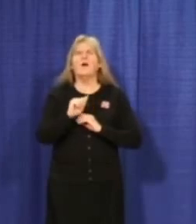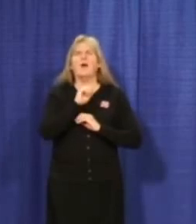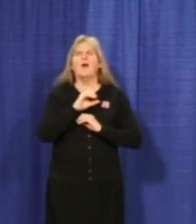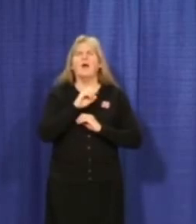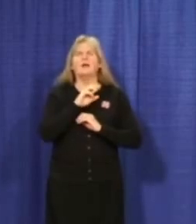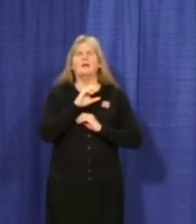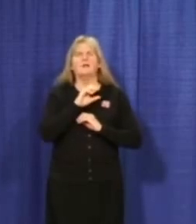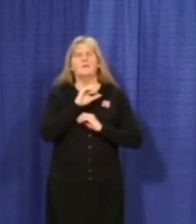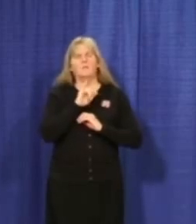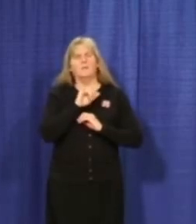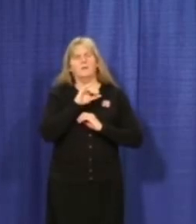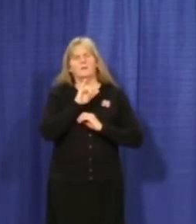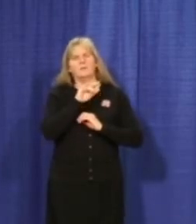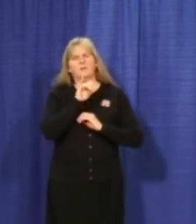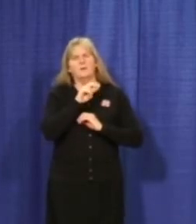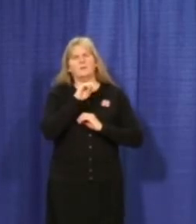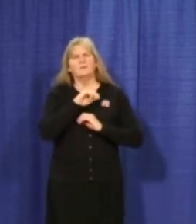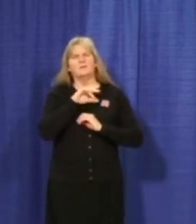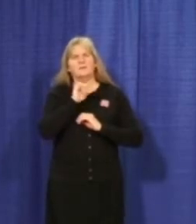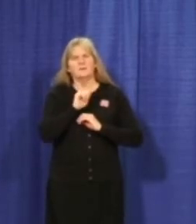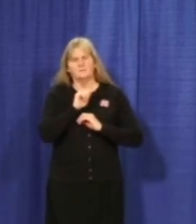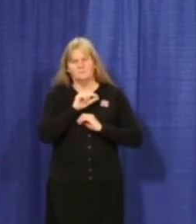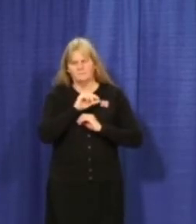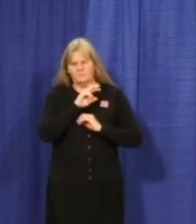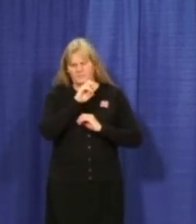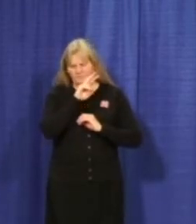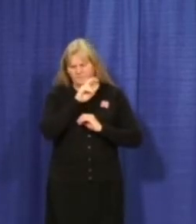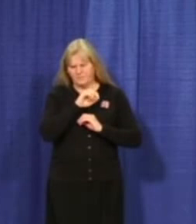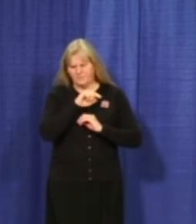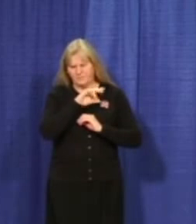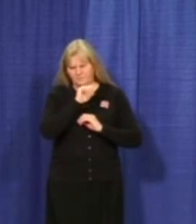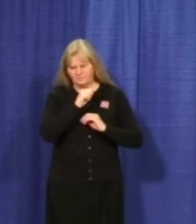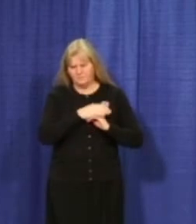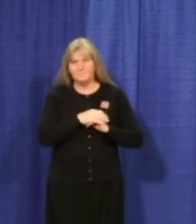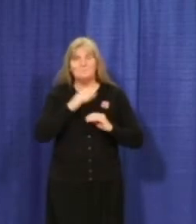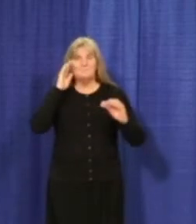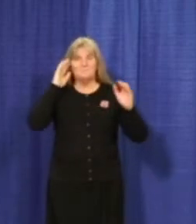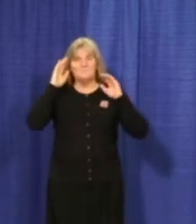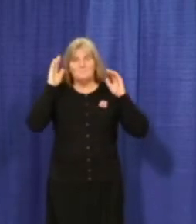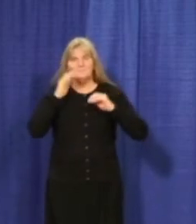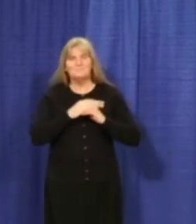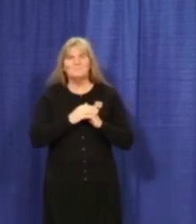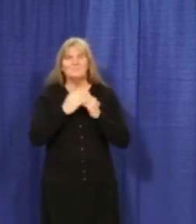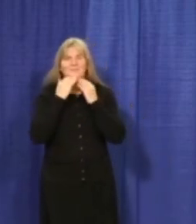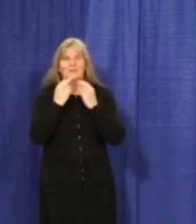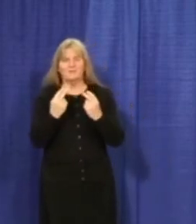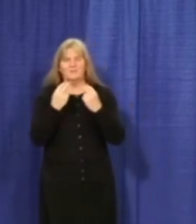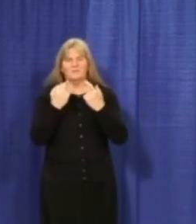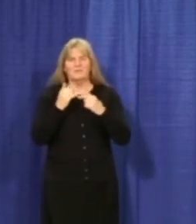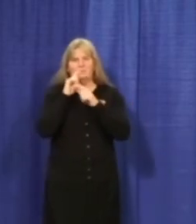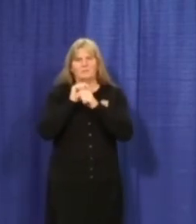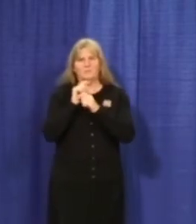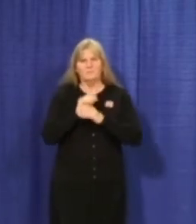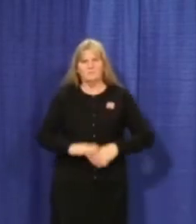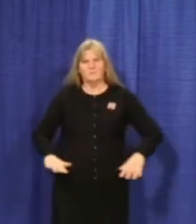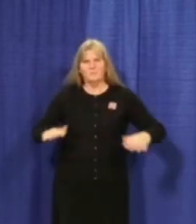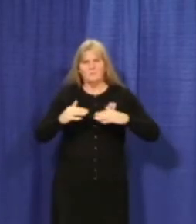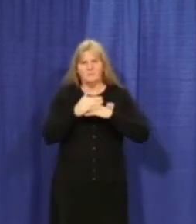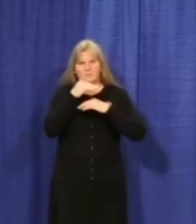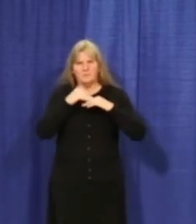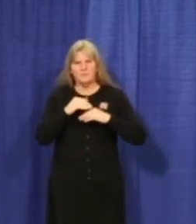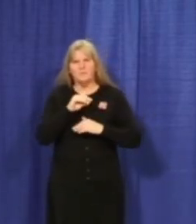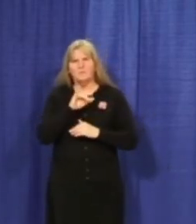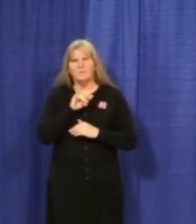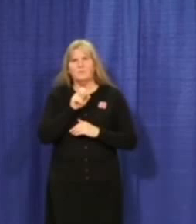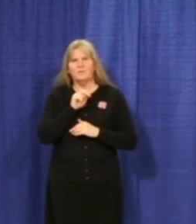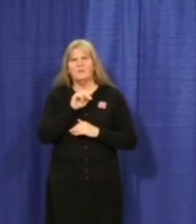ecoinfo@gov.yk.ca. Premier Silver. Thank you very much, Pat. Hello again, everyone, and thank you for joining us today on the traditional territory of the Kwanlin-Dun First